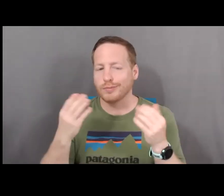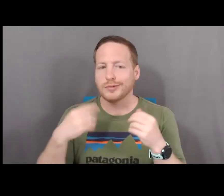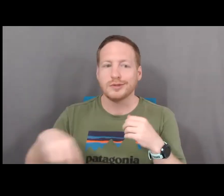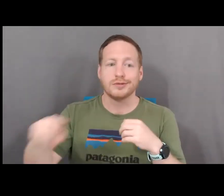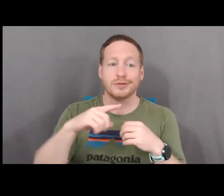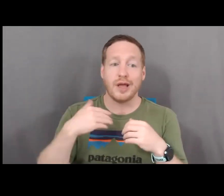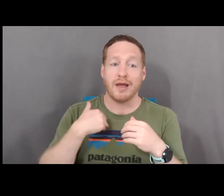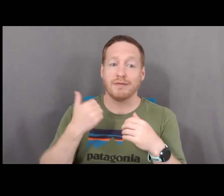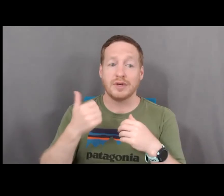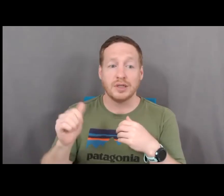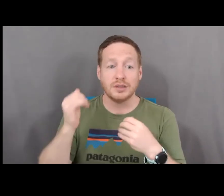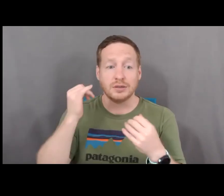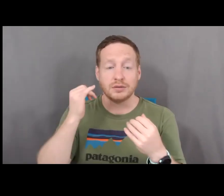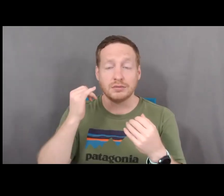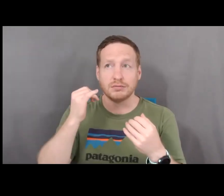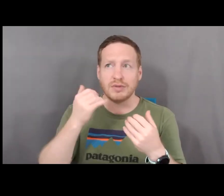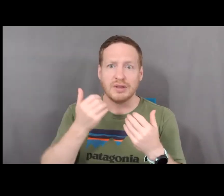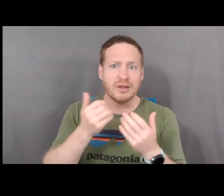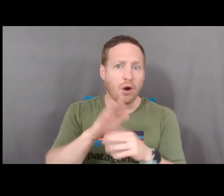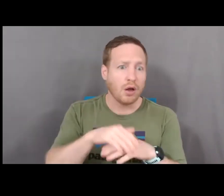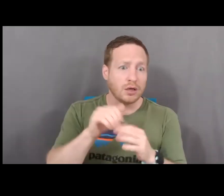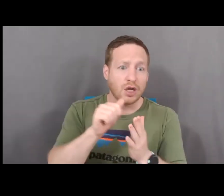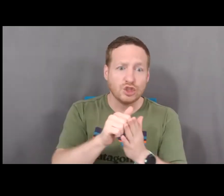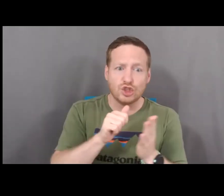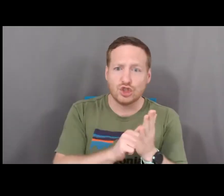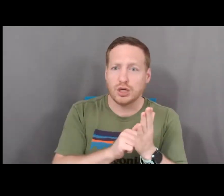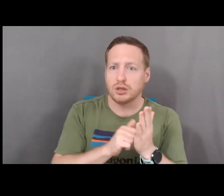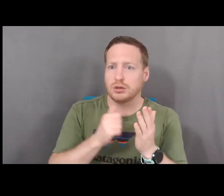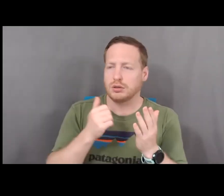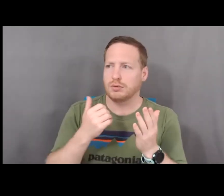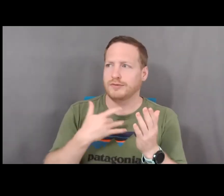I wanted to open this up for discussion, is around